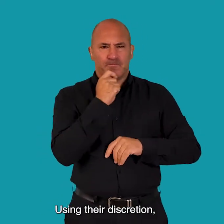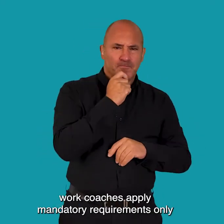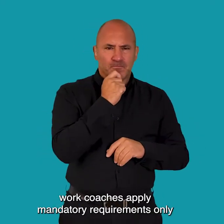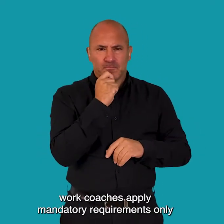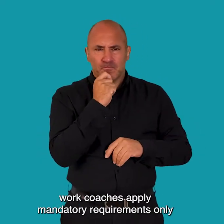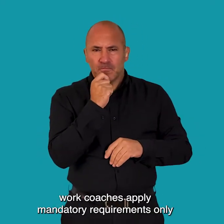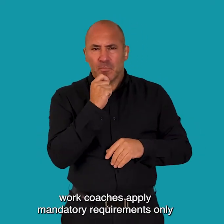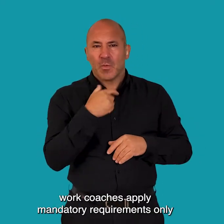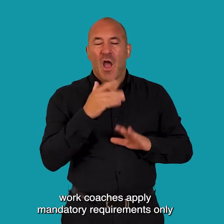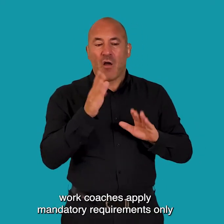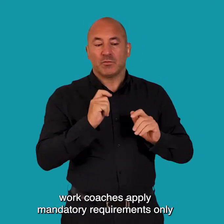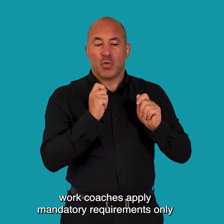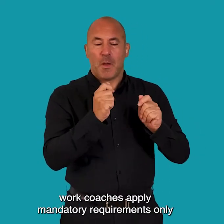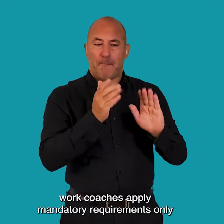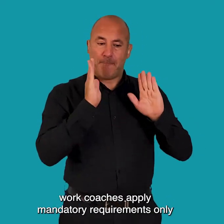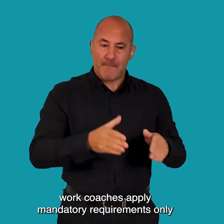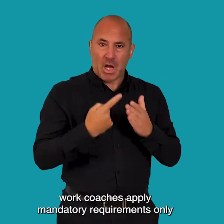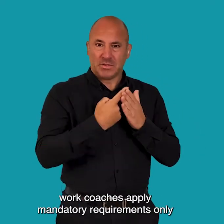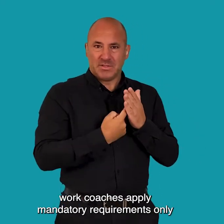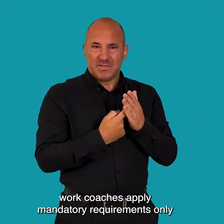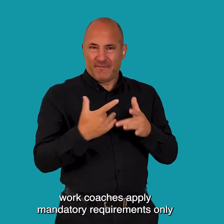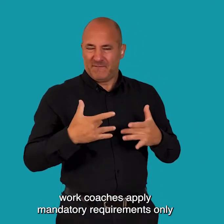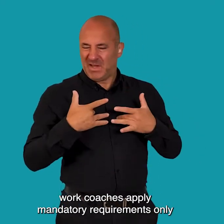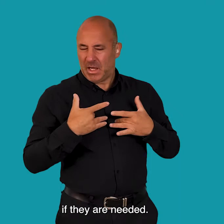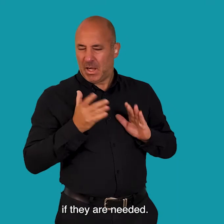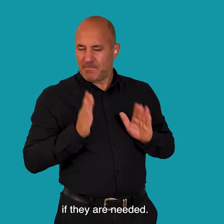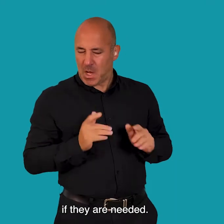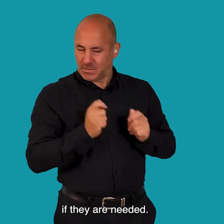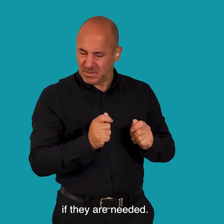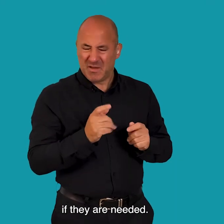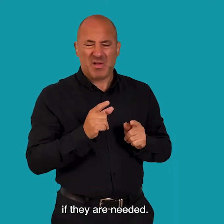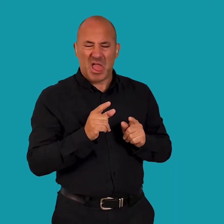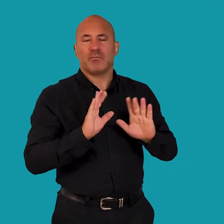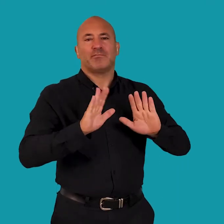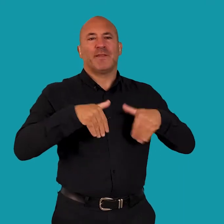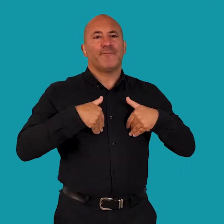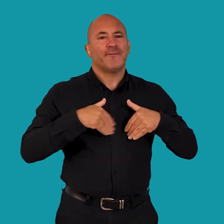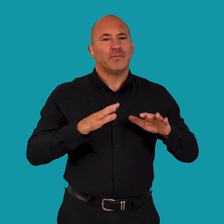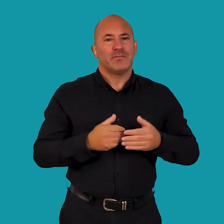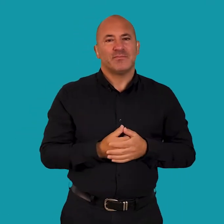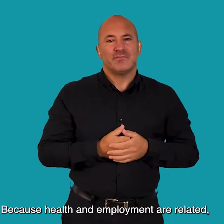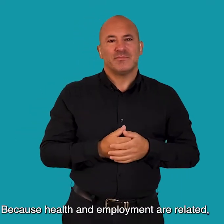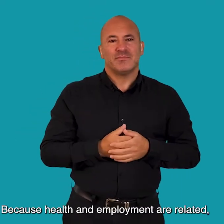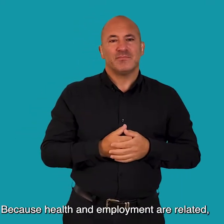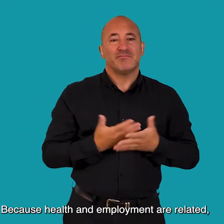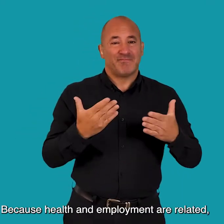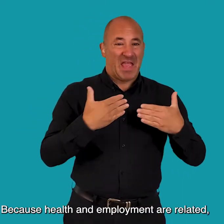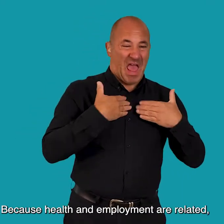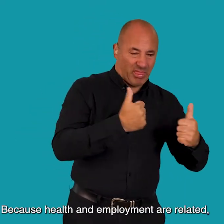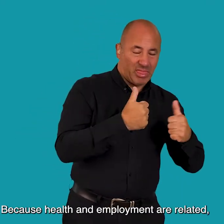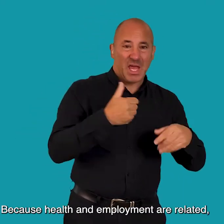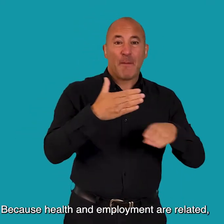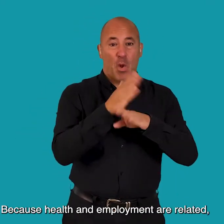work coaches apply mandatory requirements only if they are needed. Because health and employment are